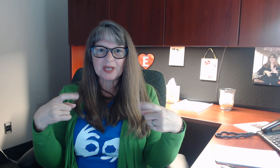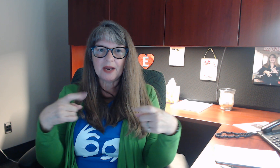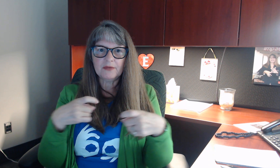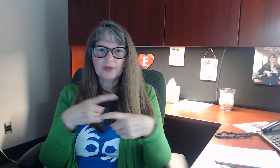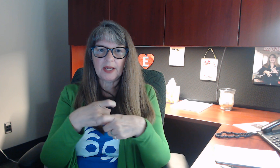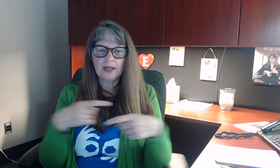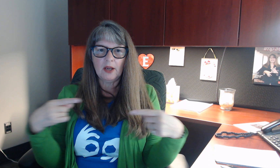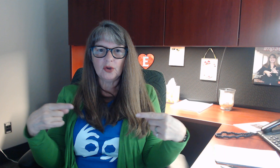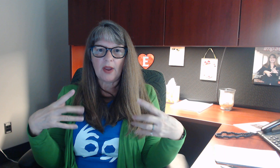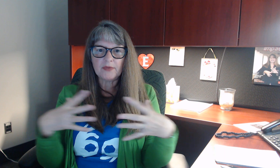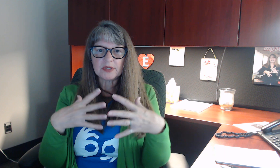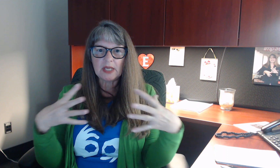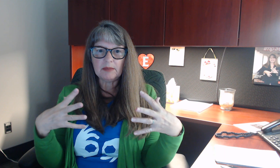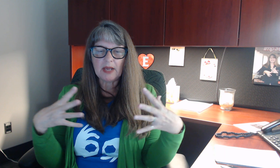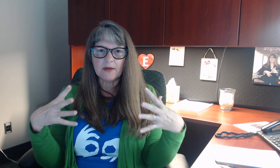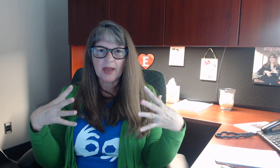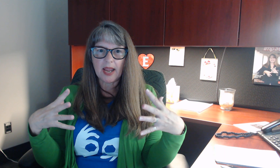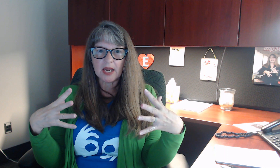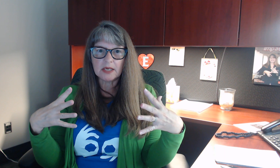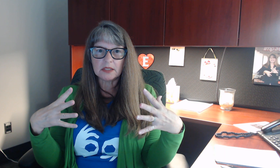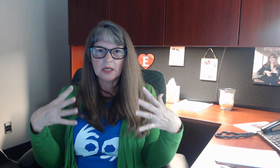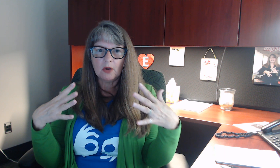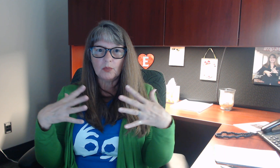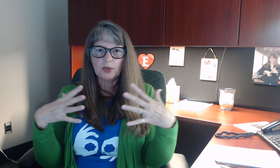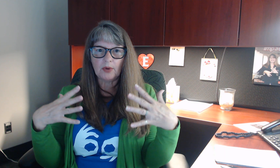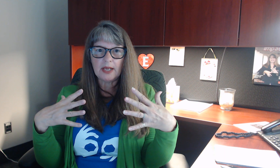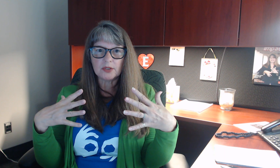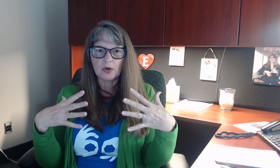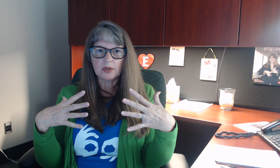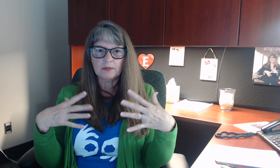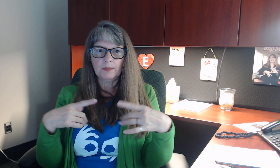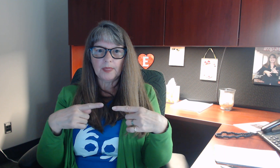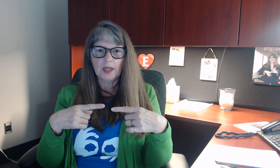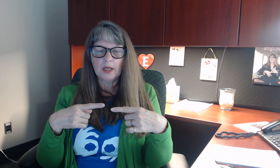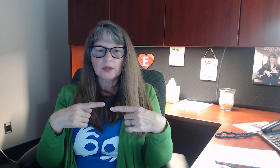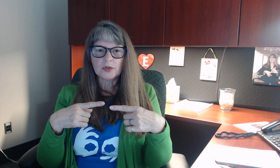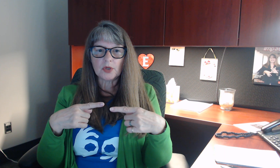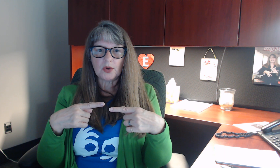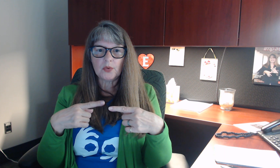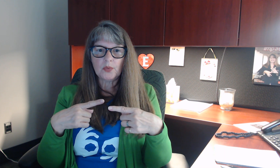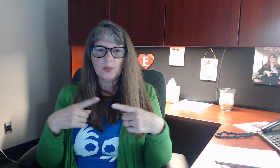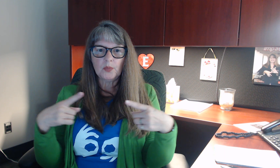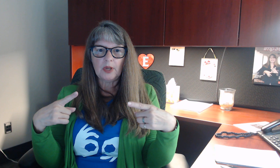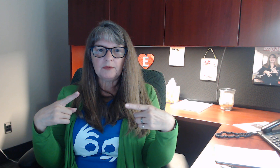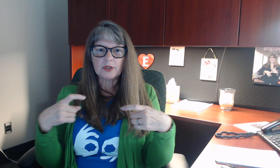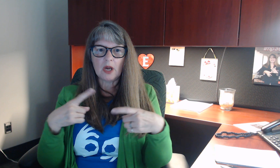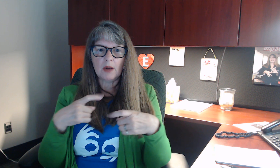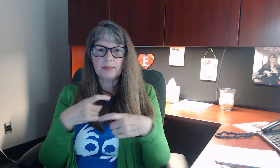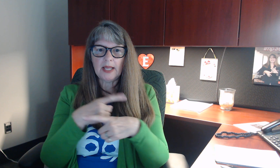of like you have the same kind of hand where your hands are. So if it's